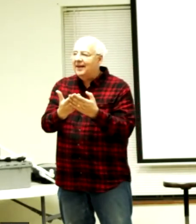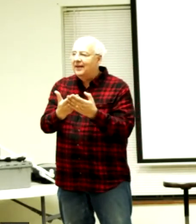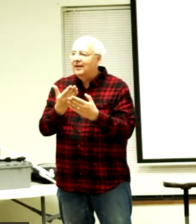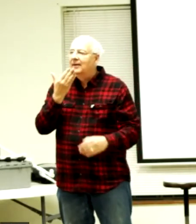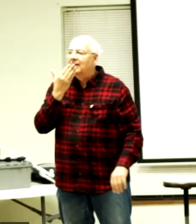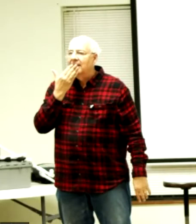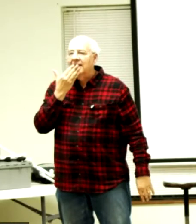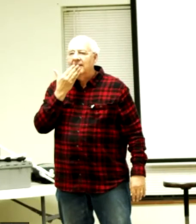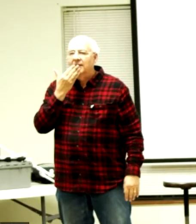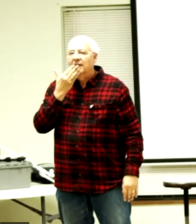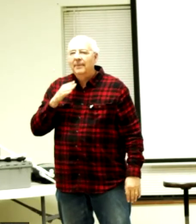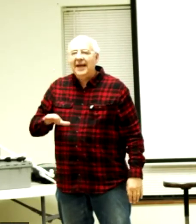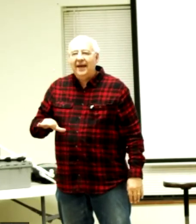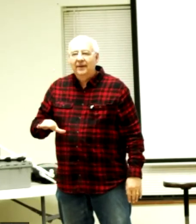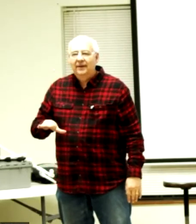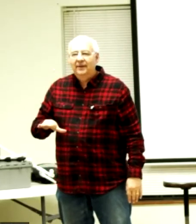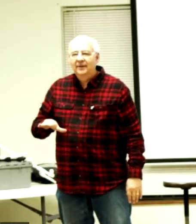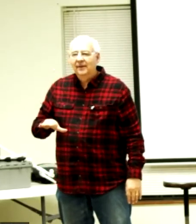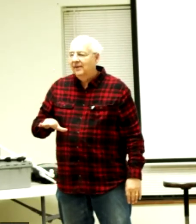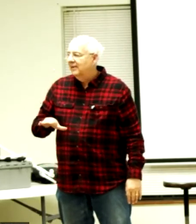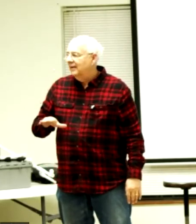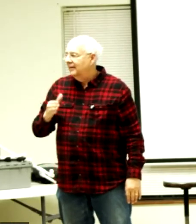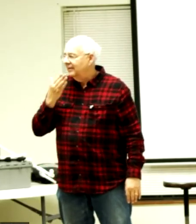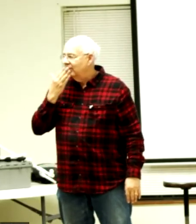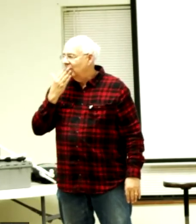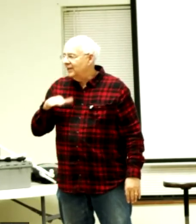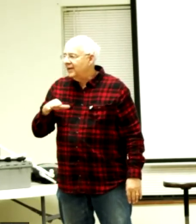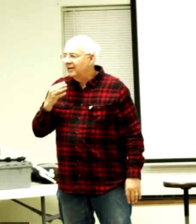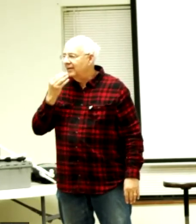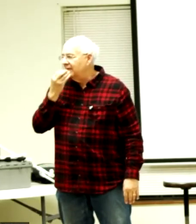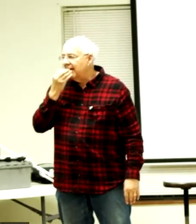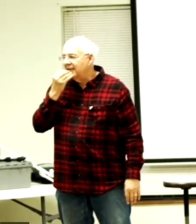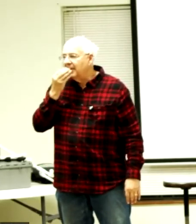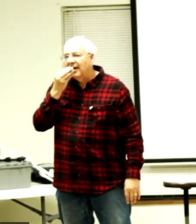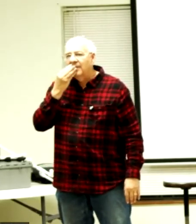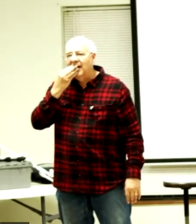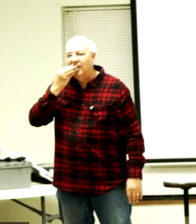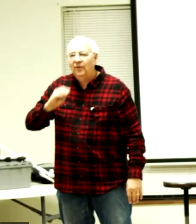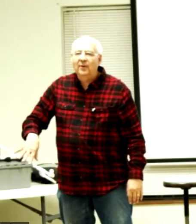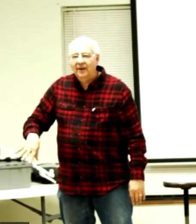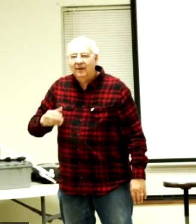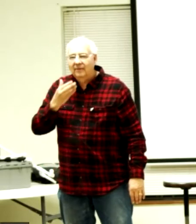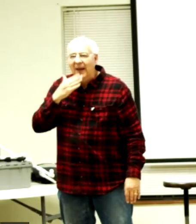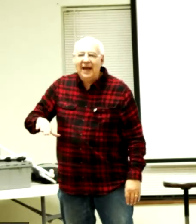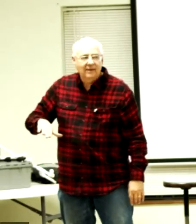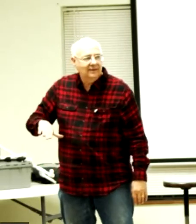Bad is bad. It's like you're taking something out of your mouth and throwing, bad,